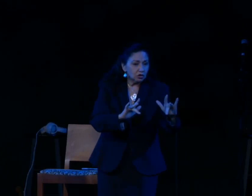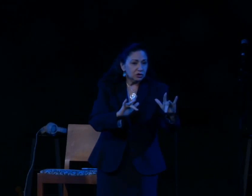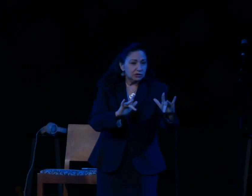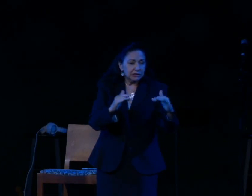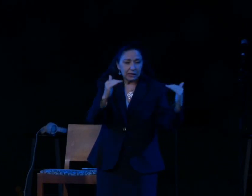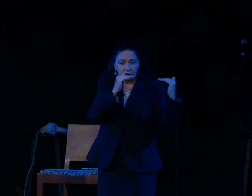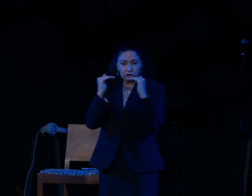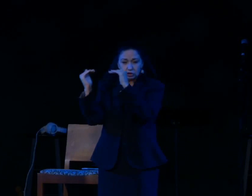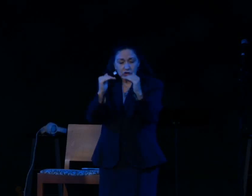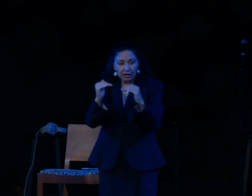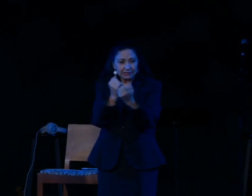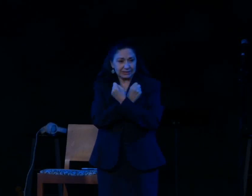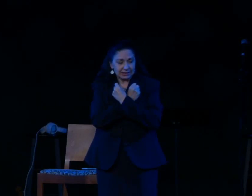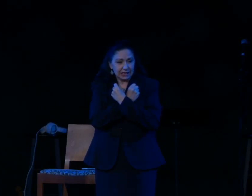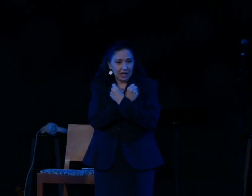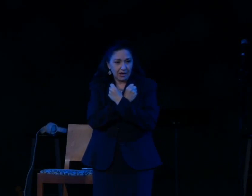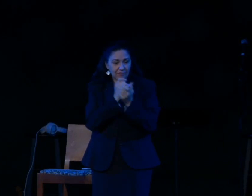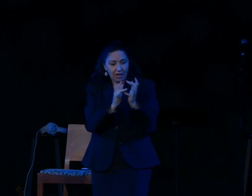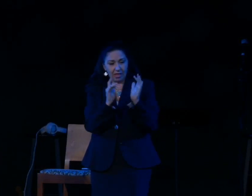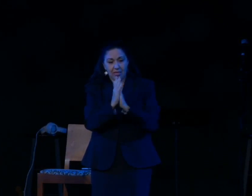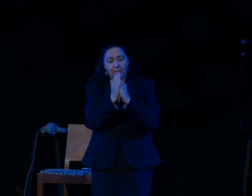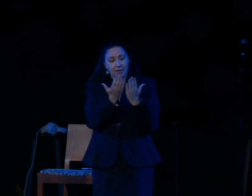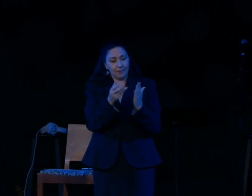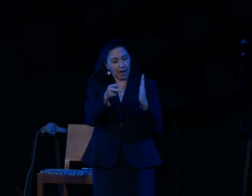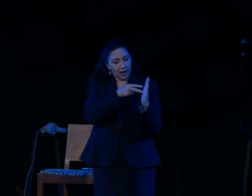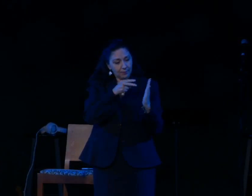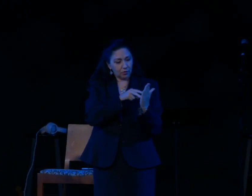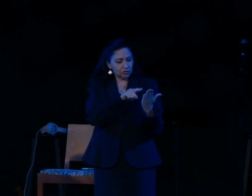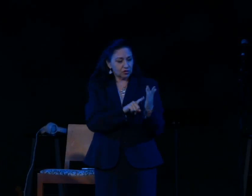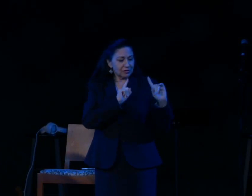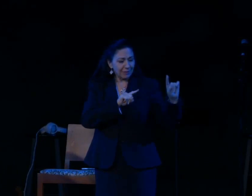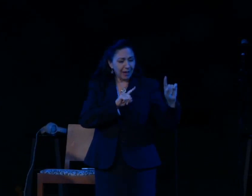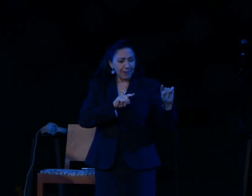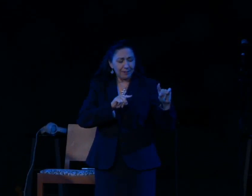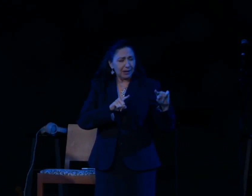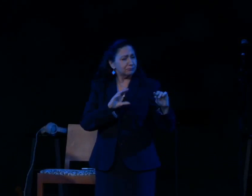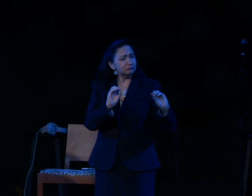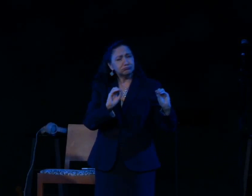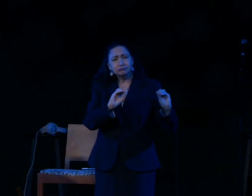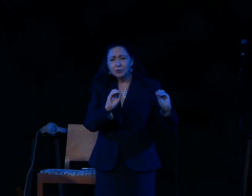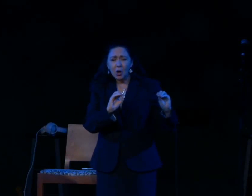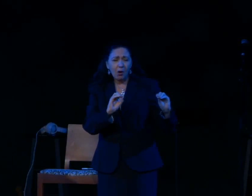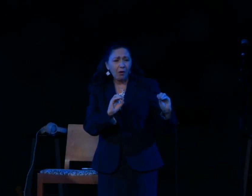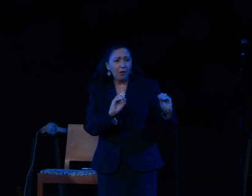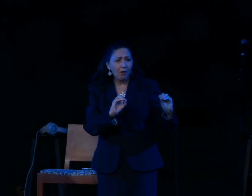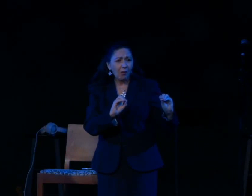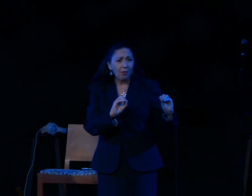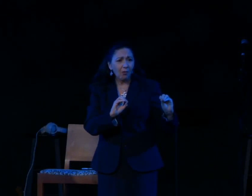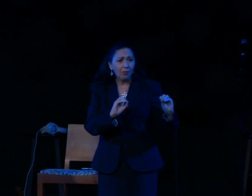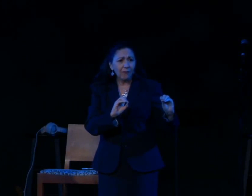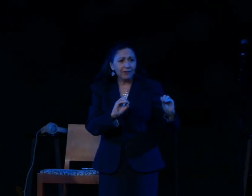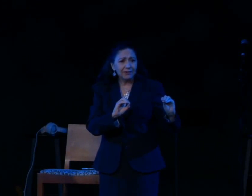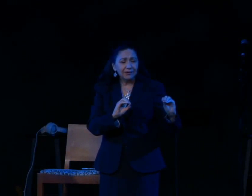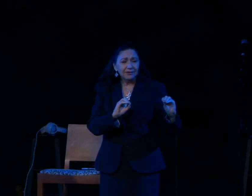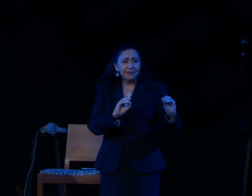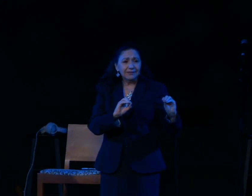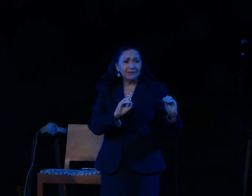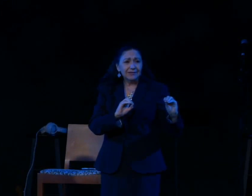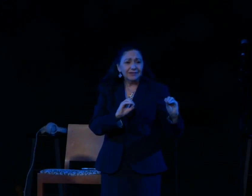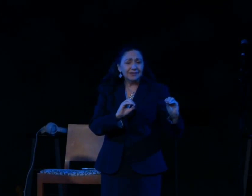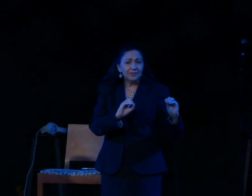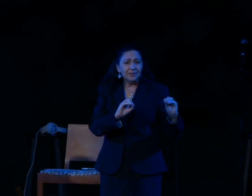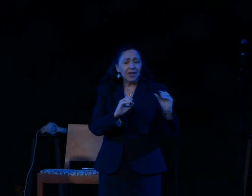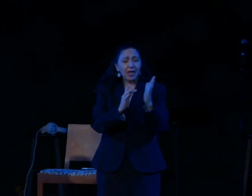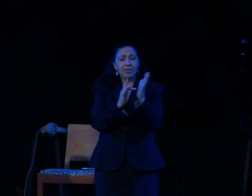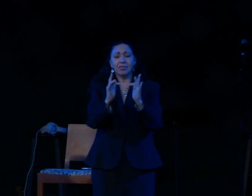That our scriptures are not just a collection of answers to the world's sin-stained condition,